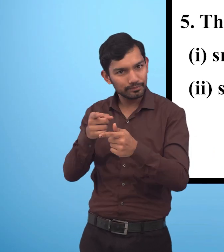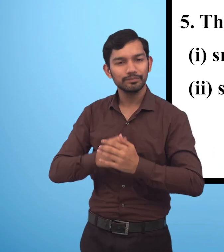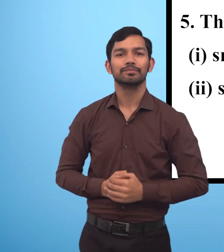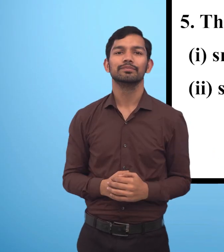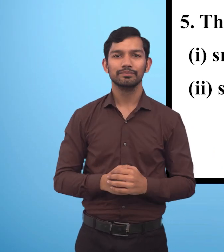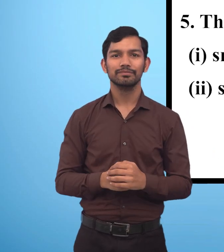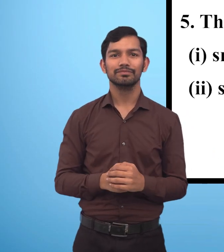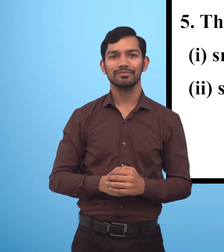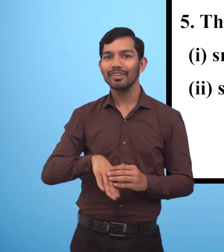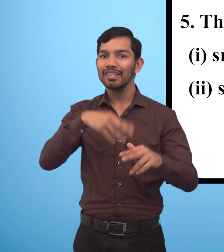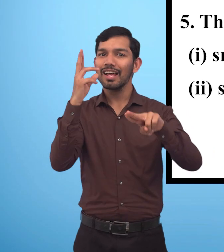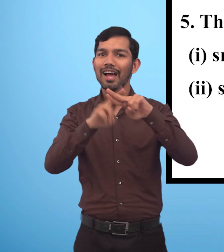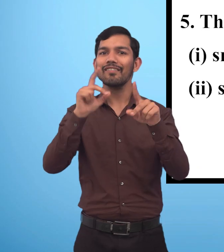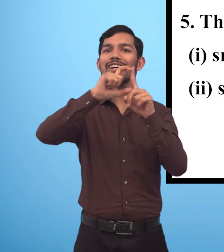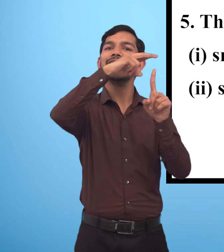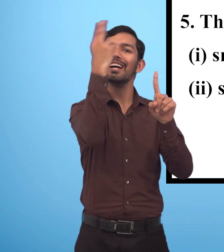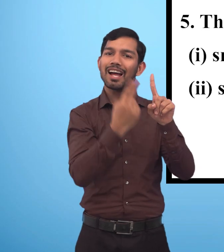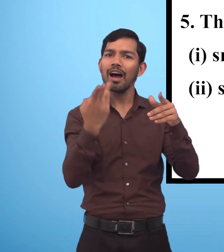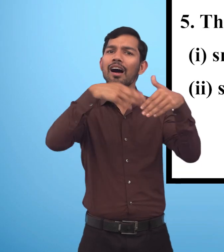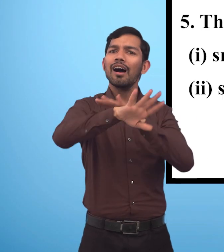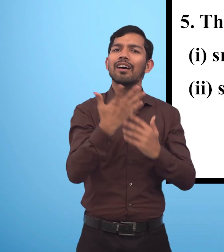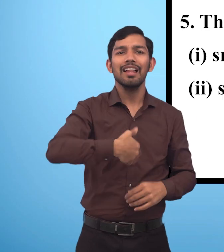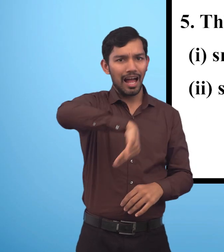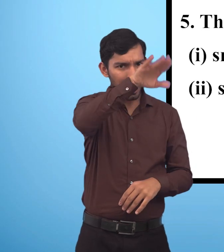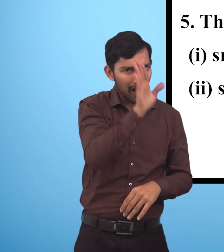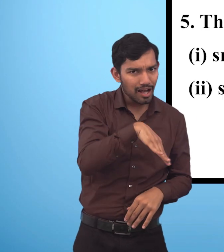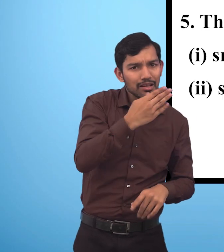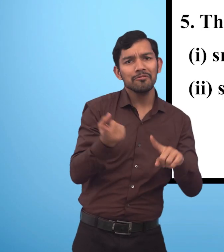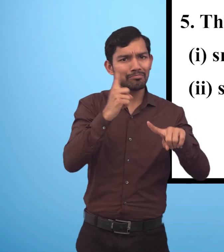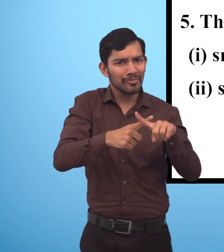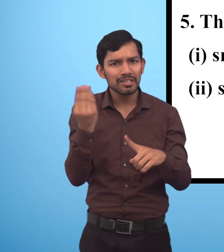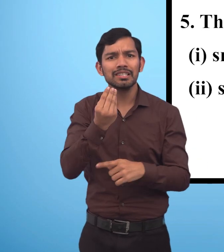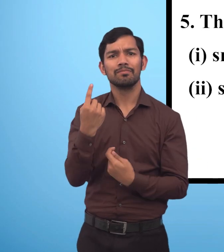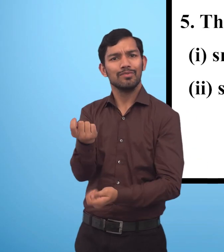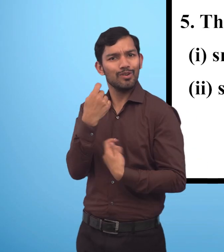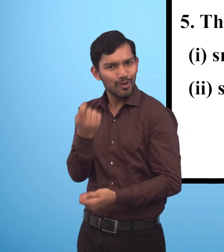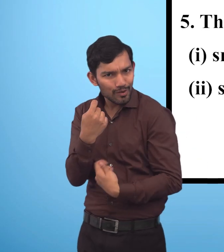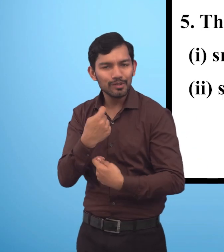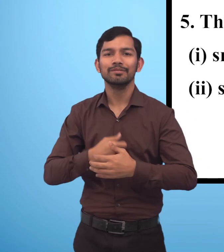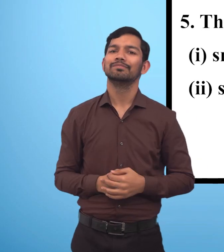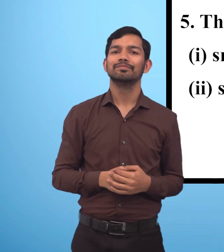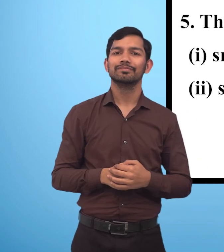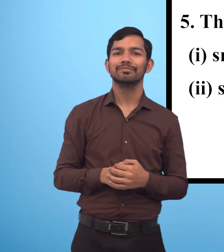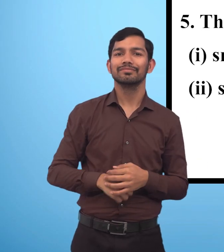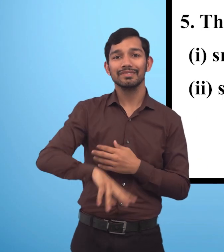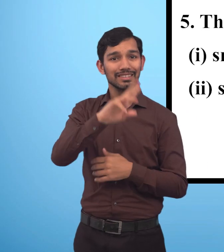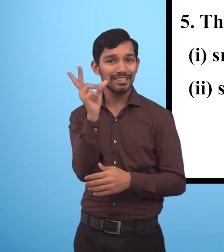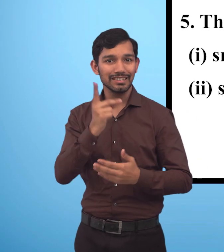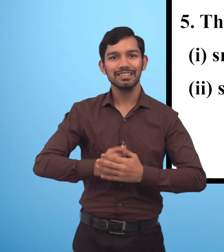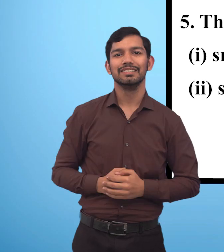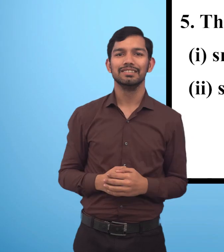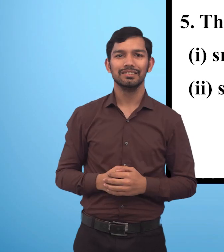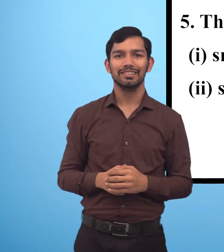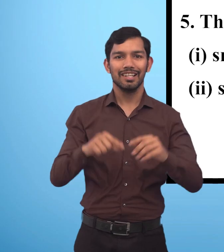buttons. F. Designs. 1. Elephants and horses.